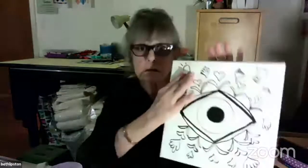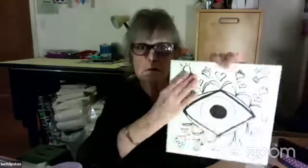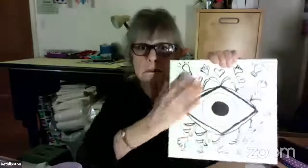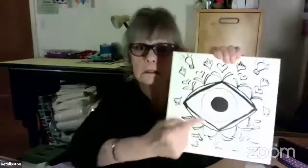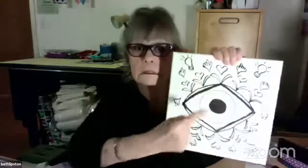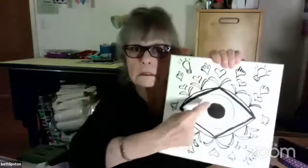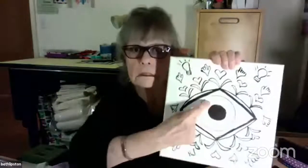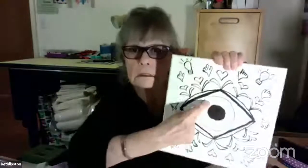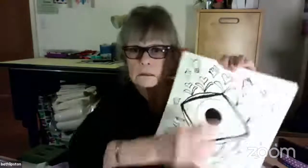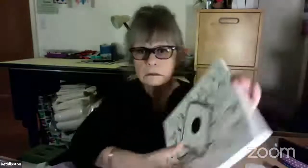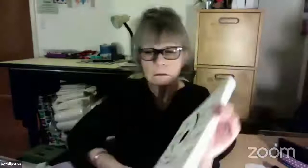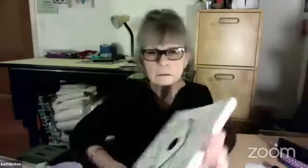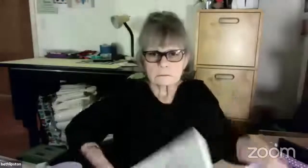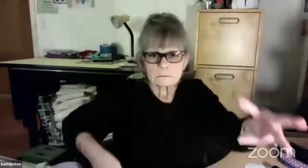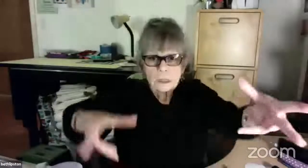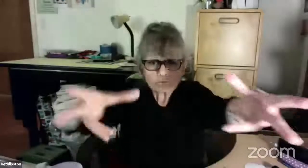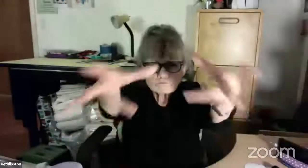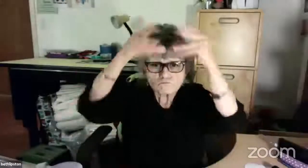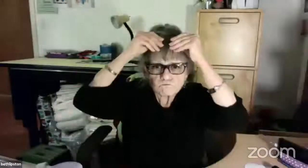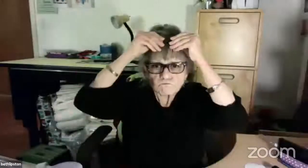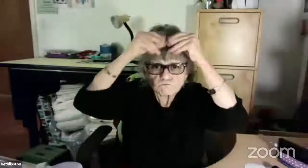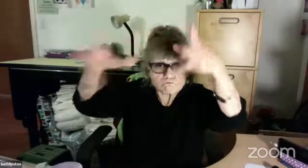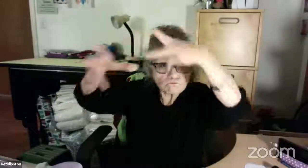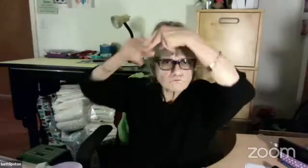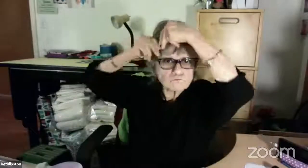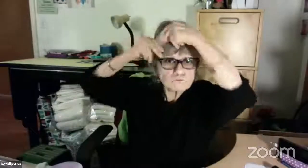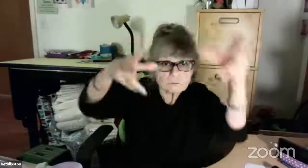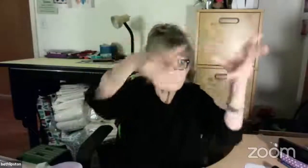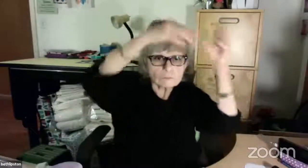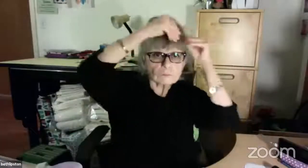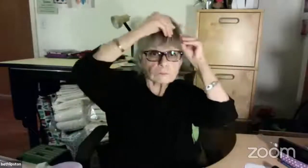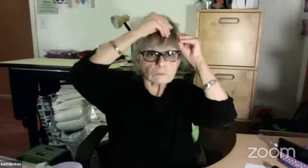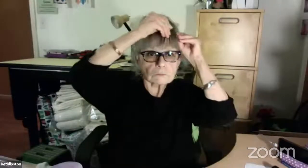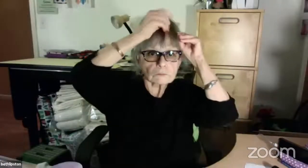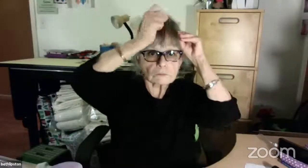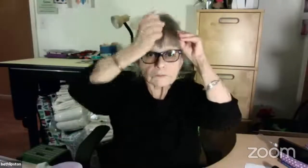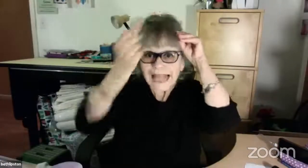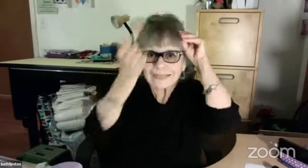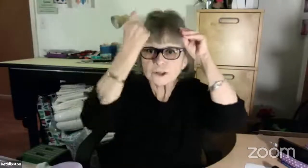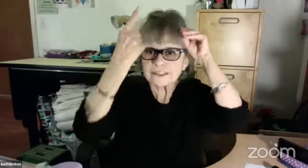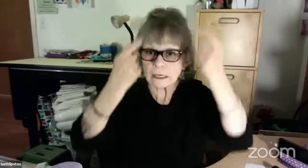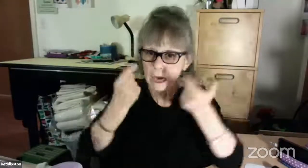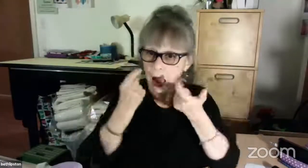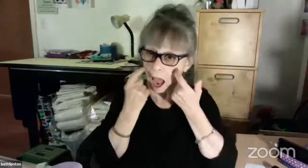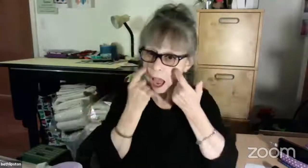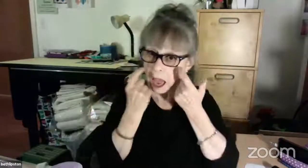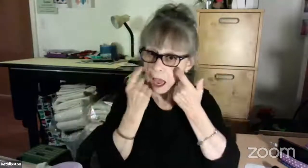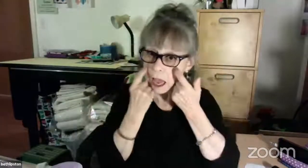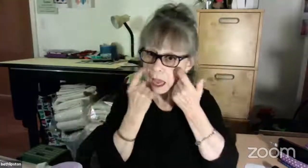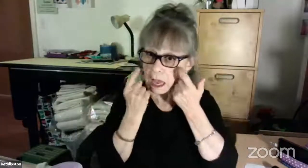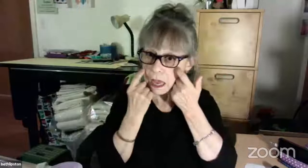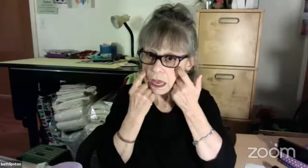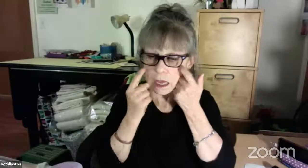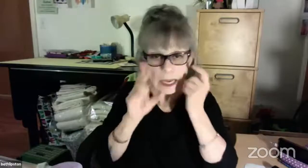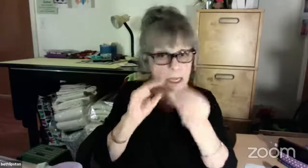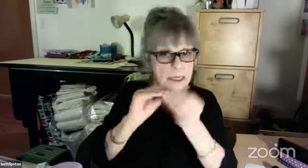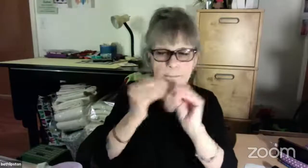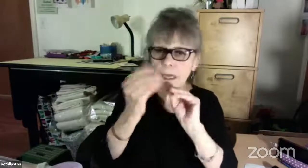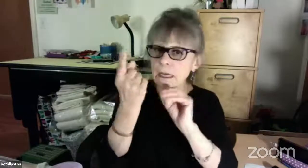eye, a huge eye, because that's where knowledge comes in for deaf people. That's where understanding comes through, is